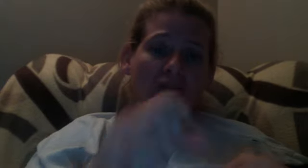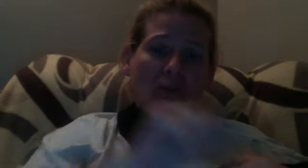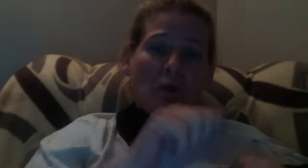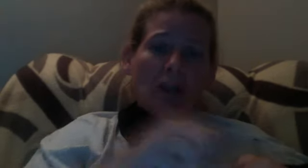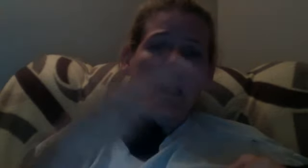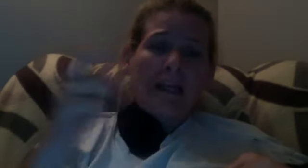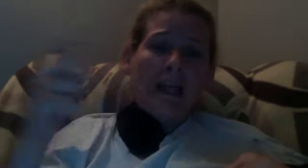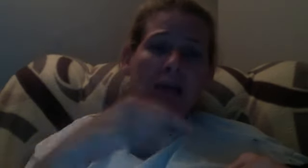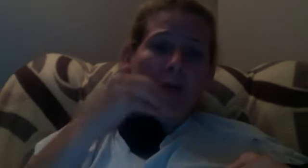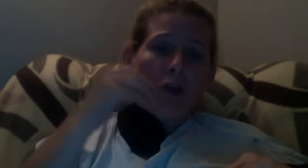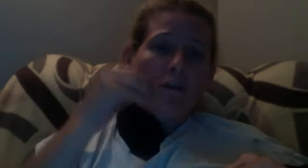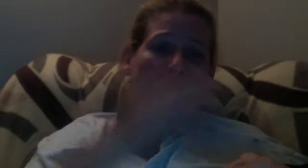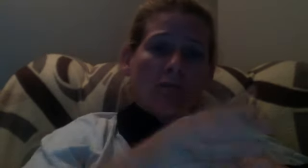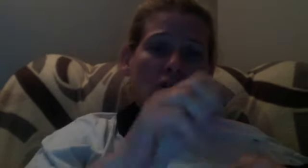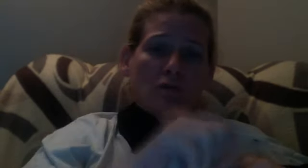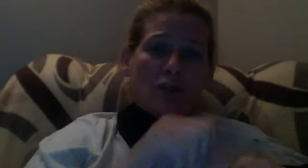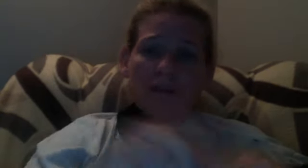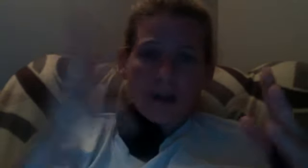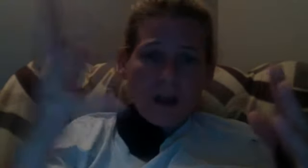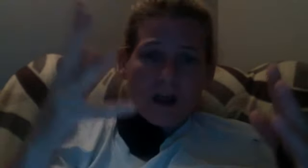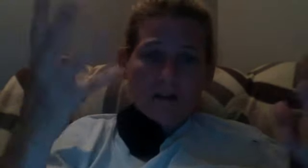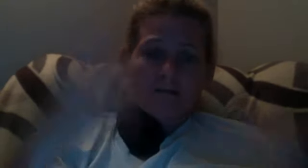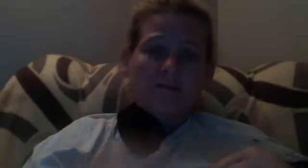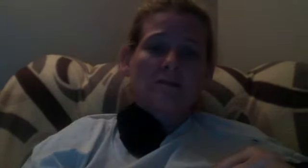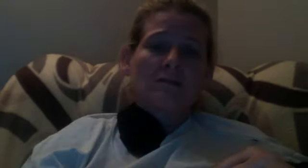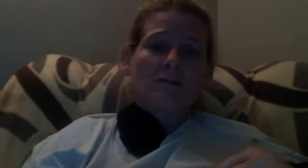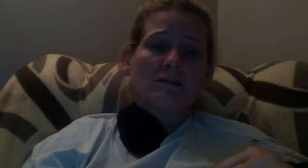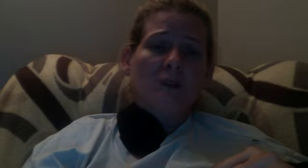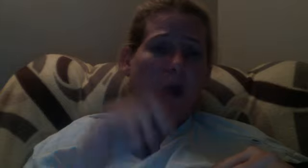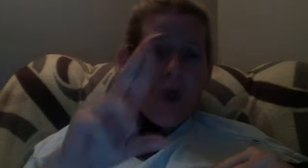are put up for auction. $400.